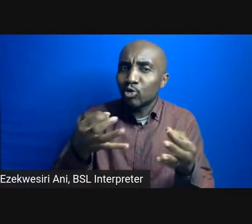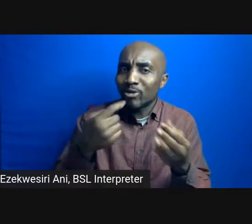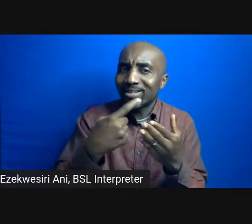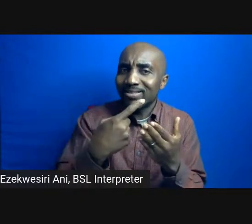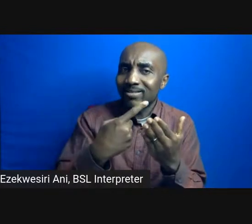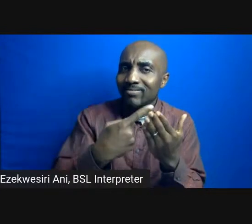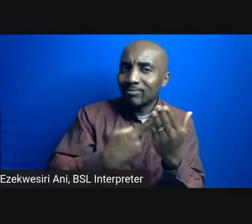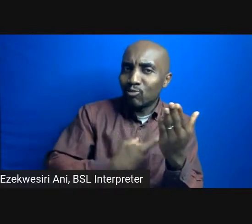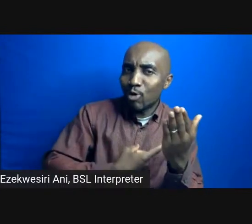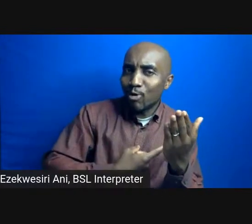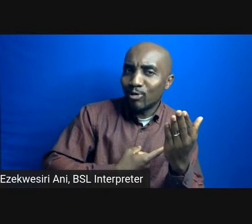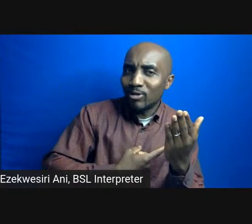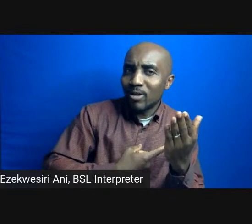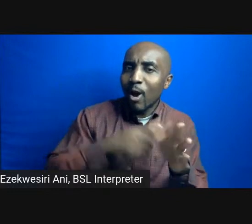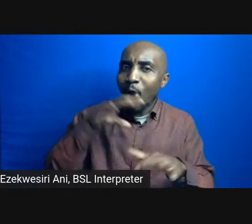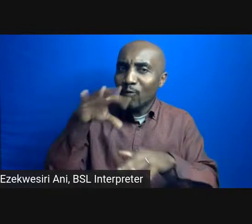administrations.